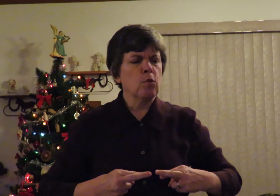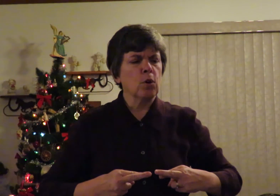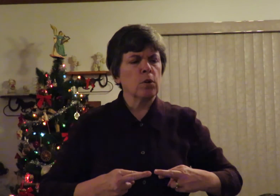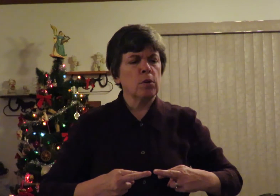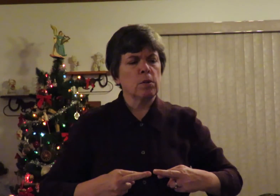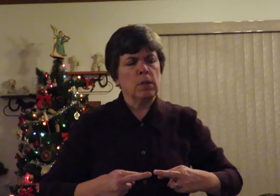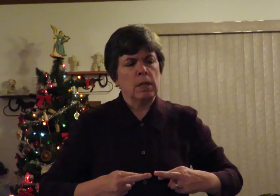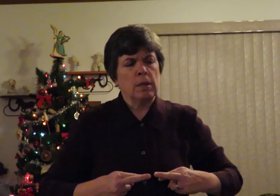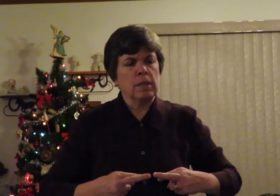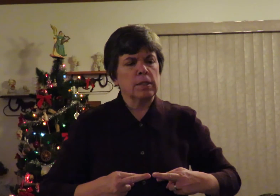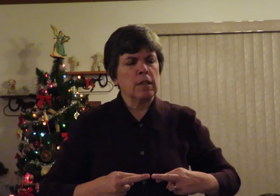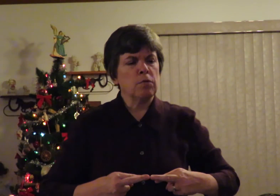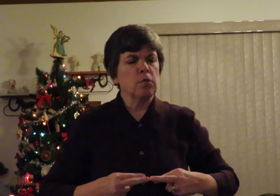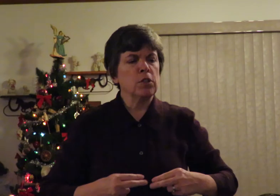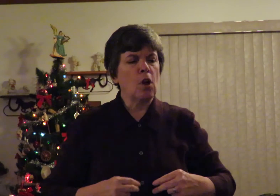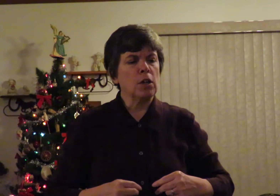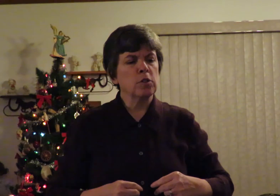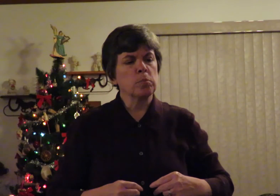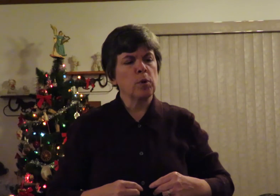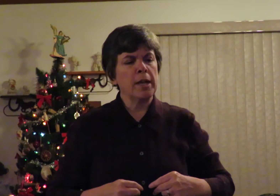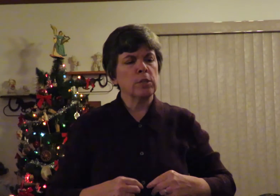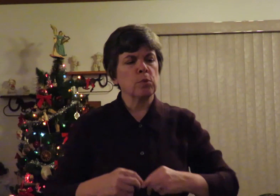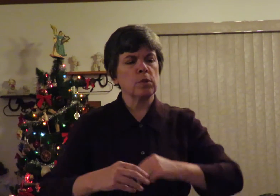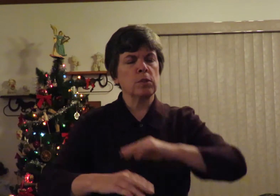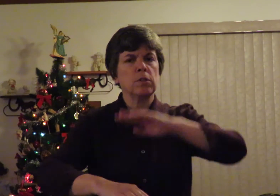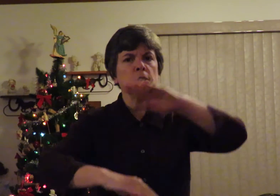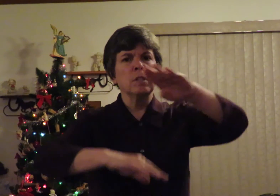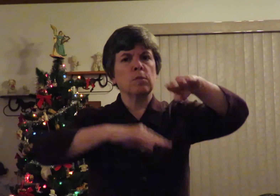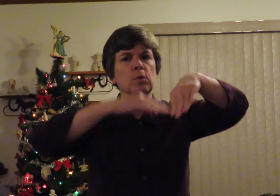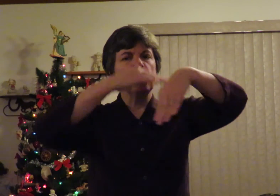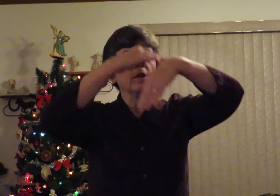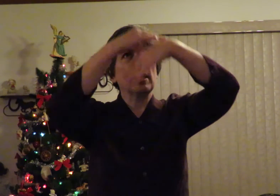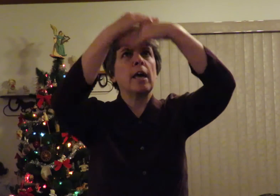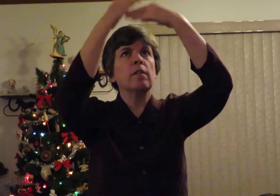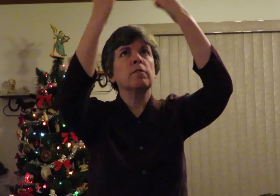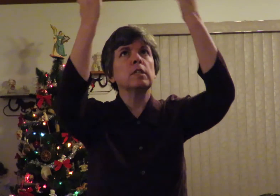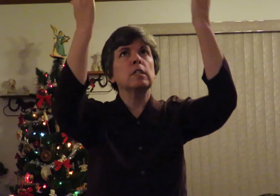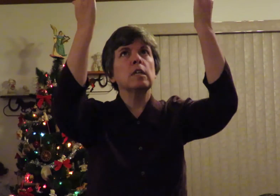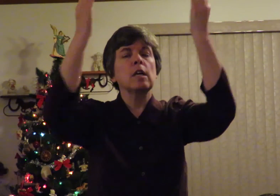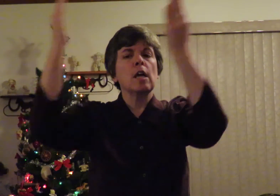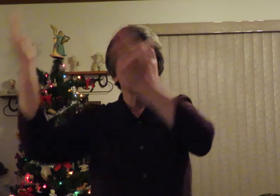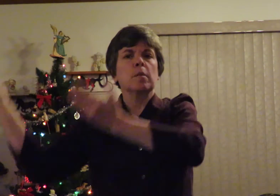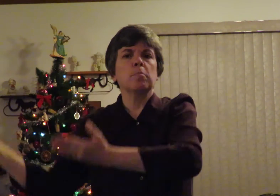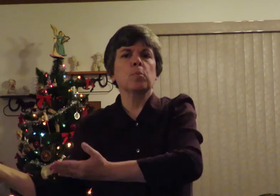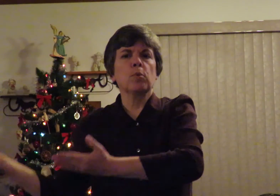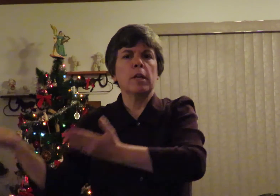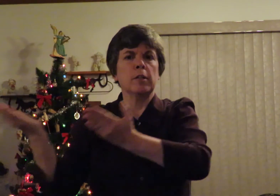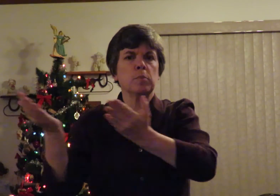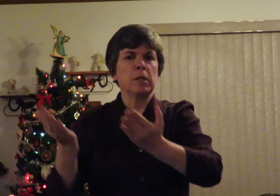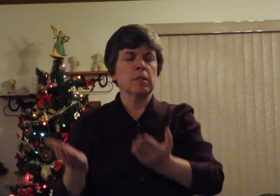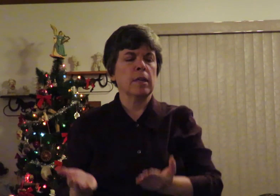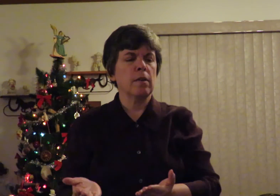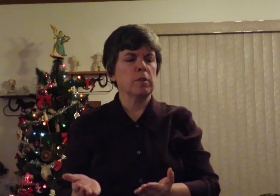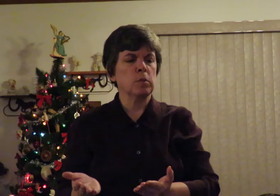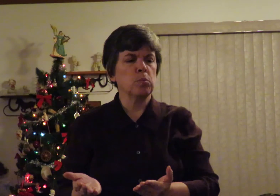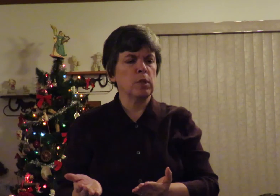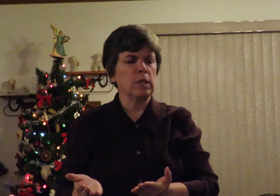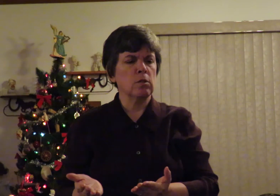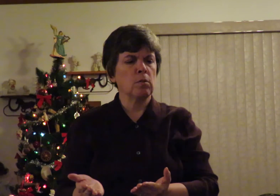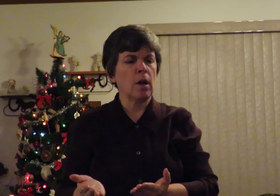For instead of for yonder breaks, we're doing heaven brings, because heaven is bringing